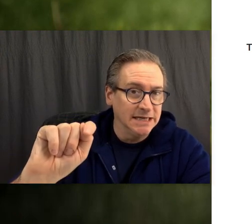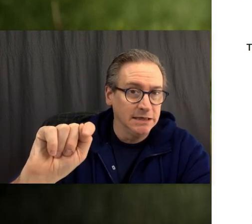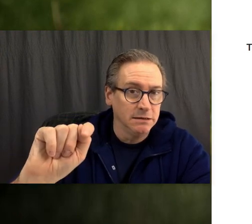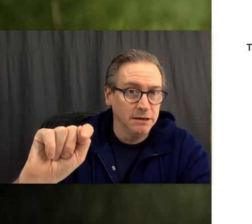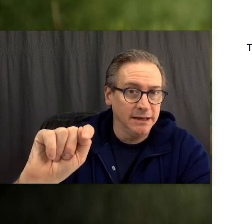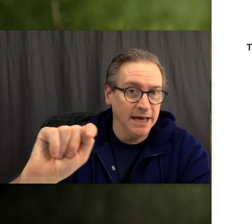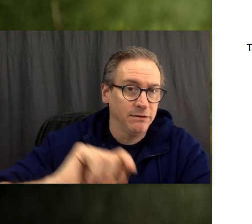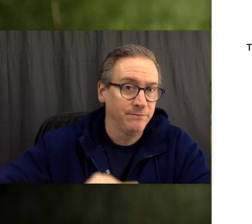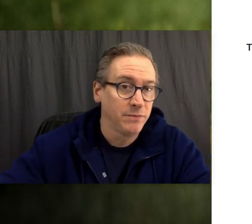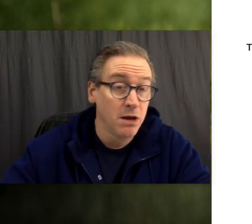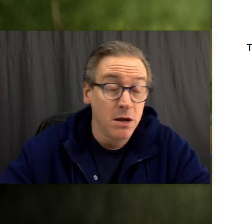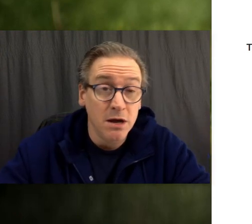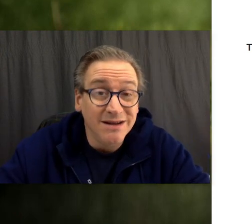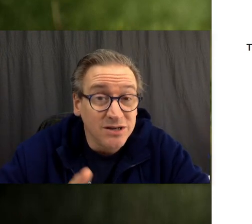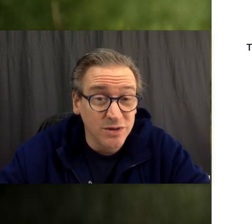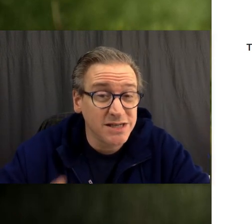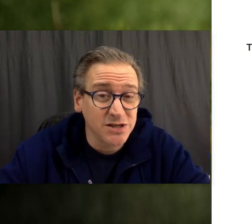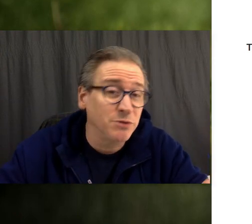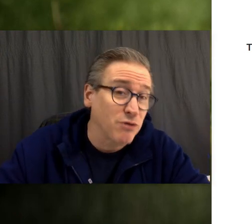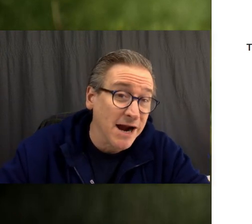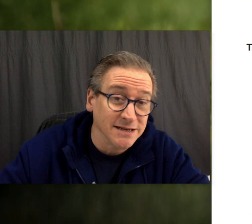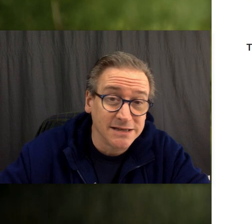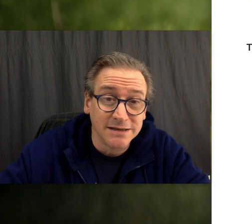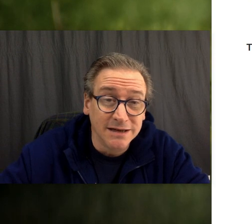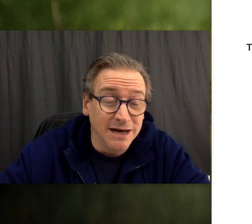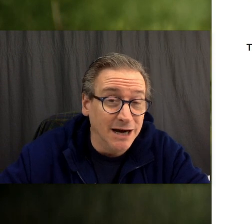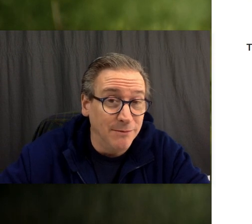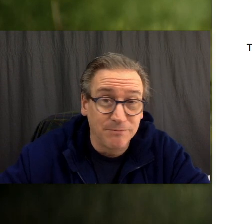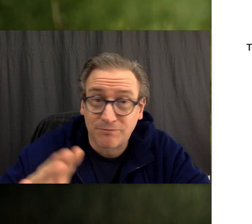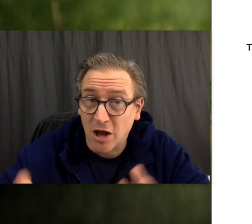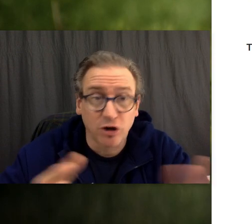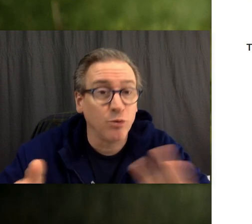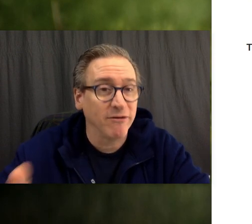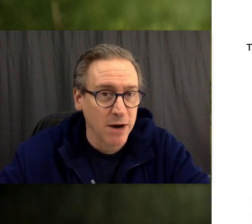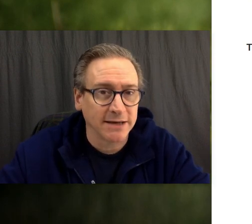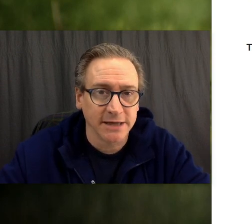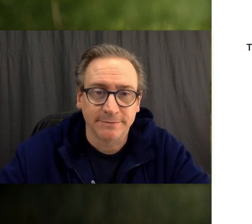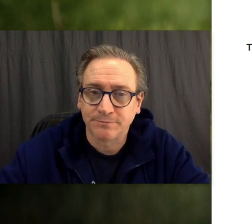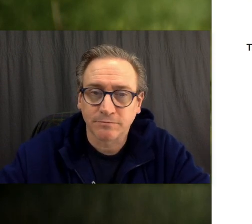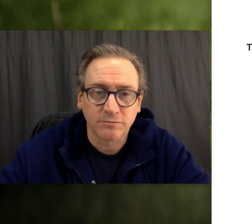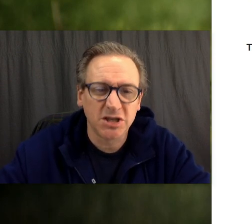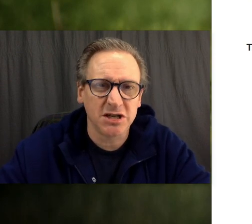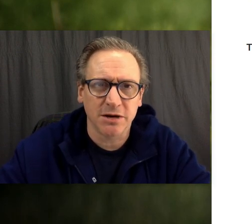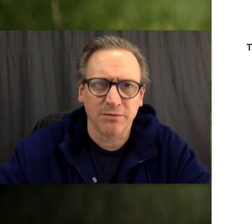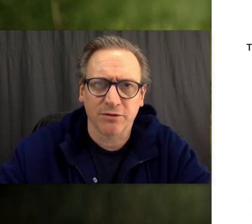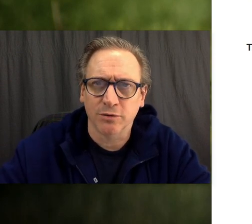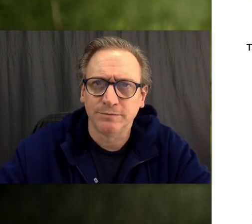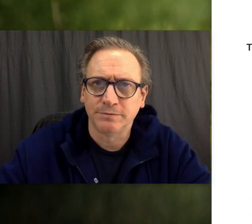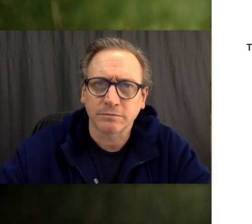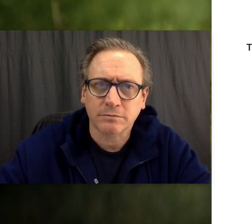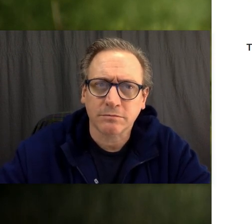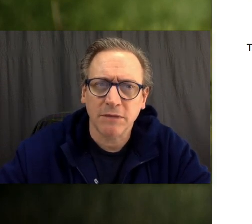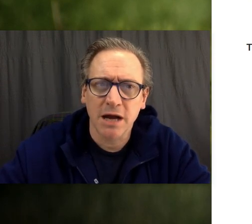the T at the end. So this is a good practice, a good way of practicing, just to jump